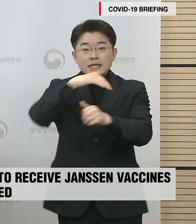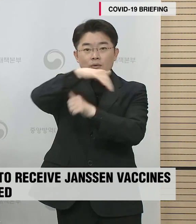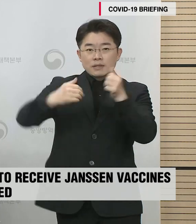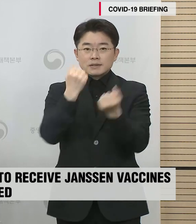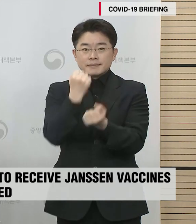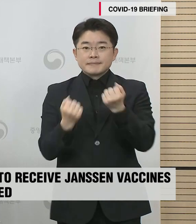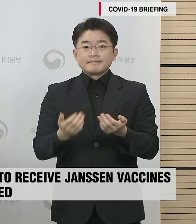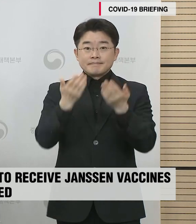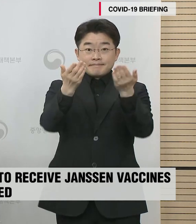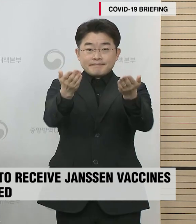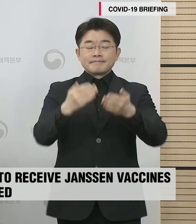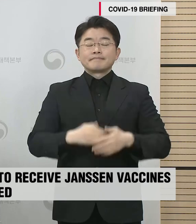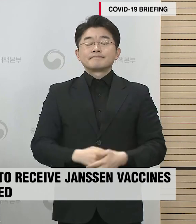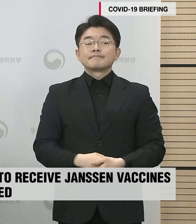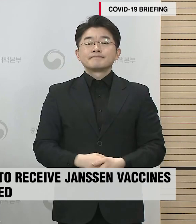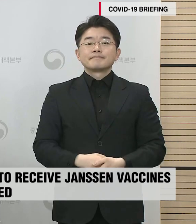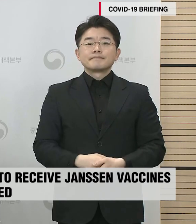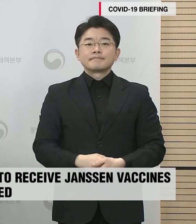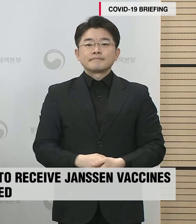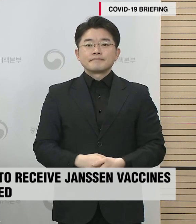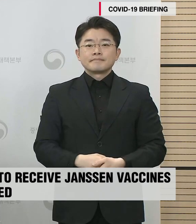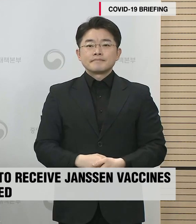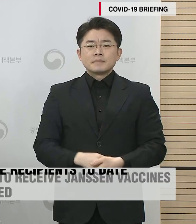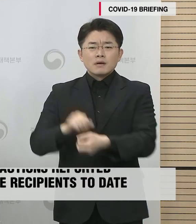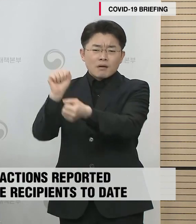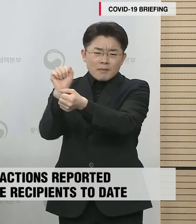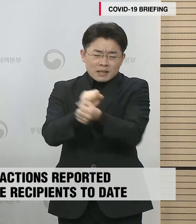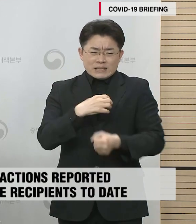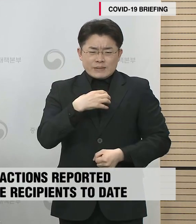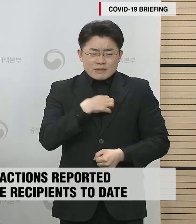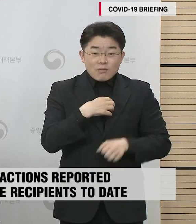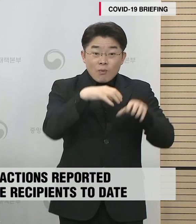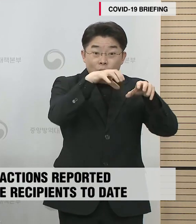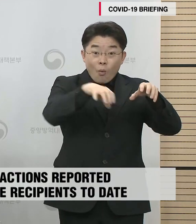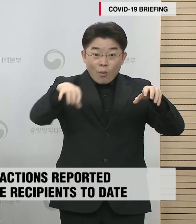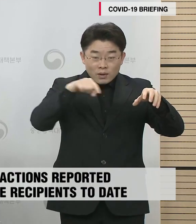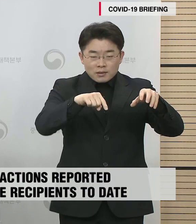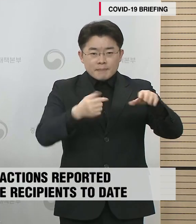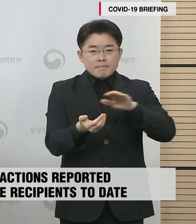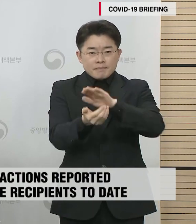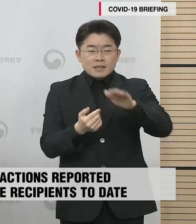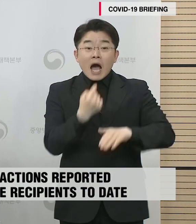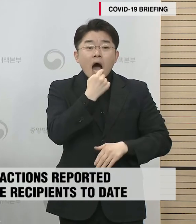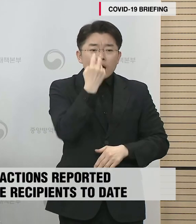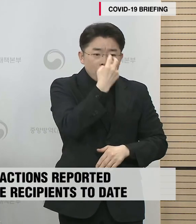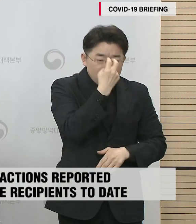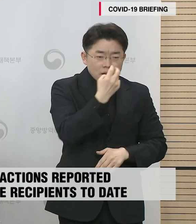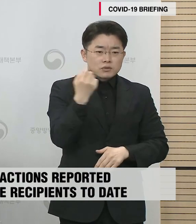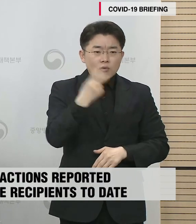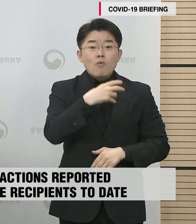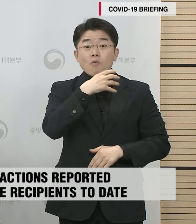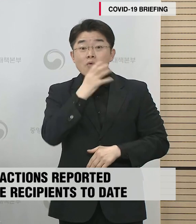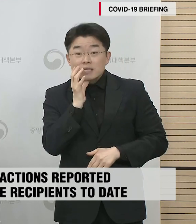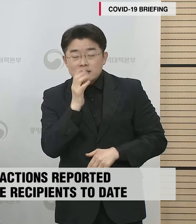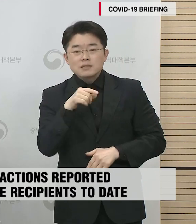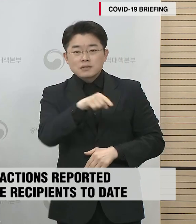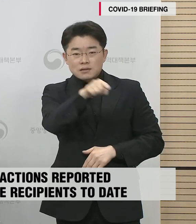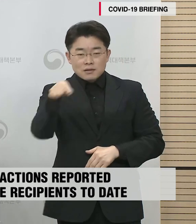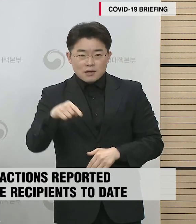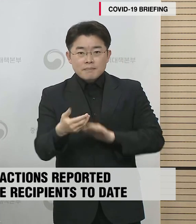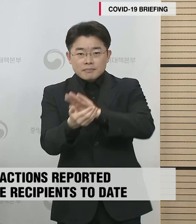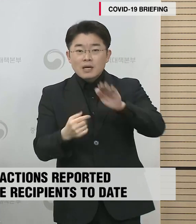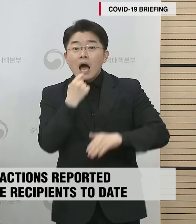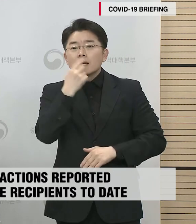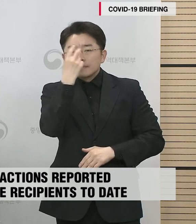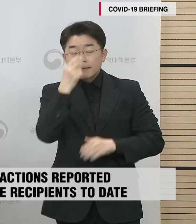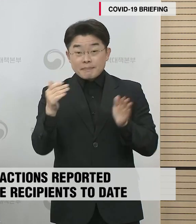And last but not least, here are some details on our antivirus measures. As for the high-risk facilities that are prone to